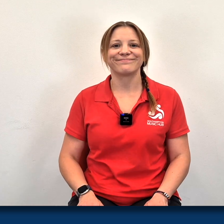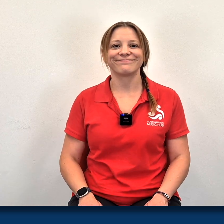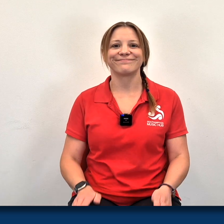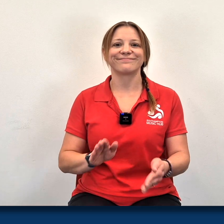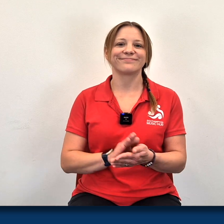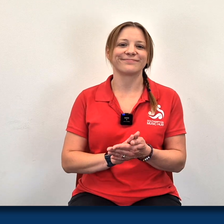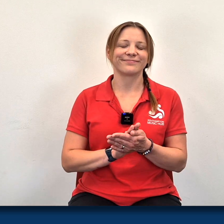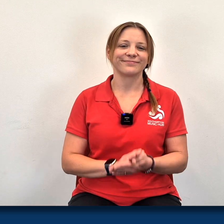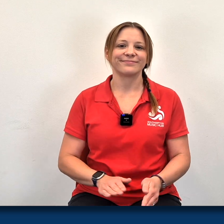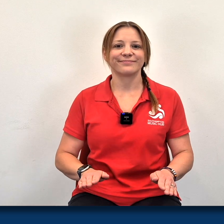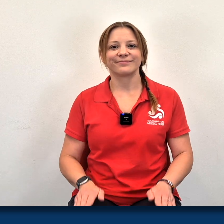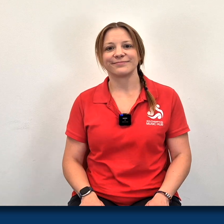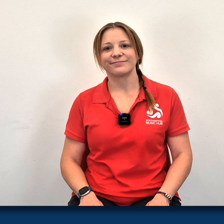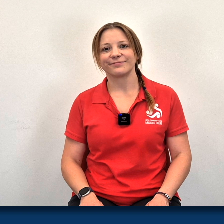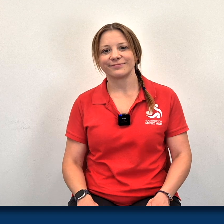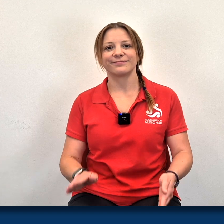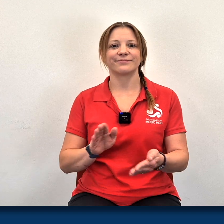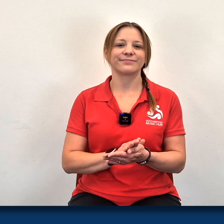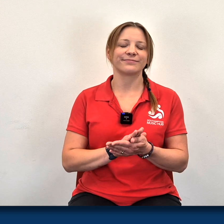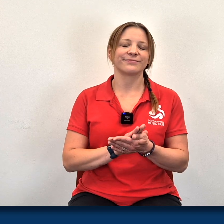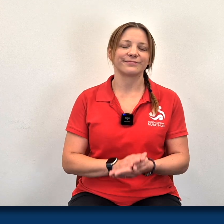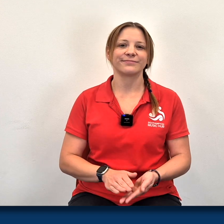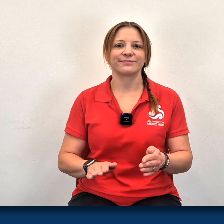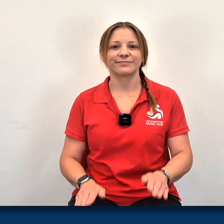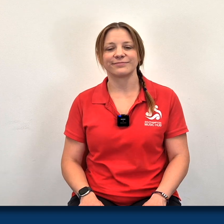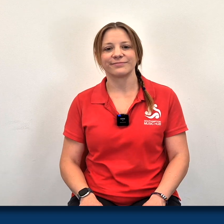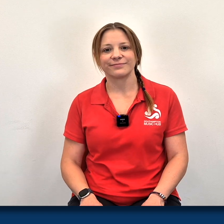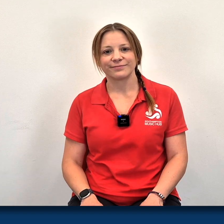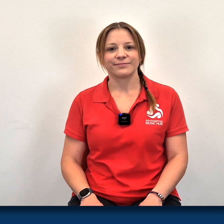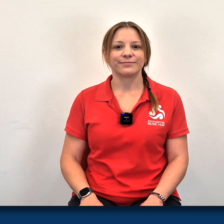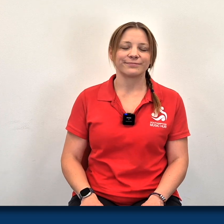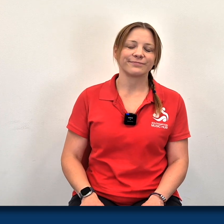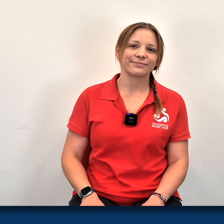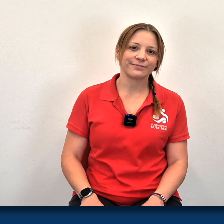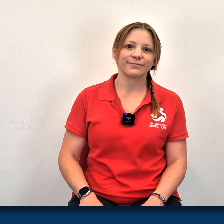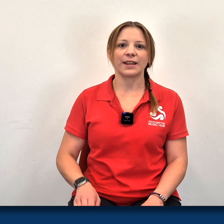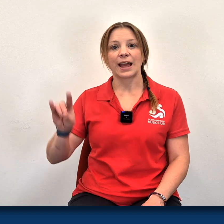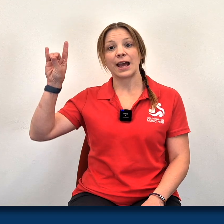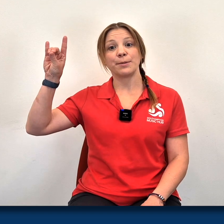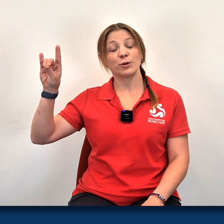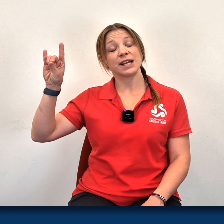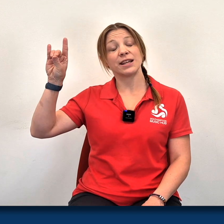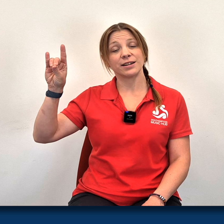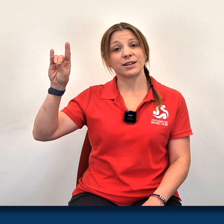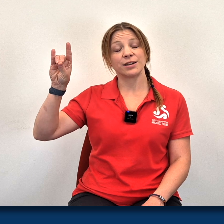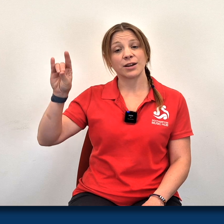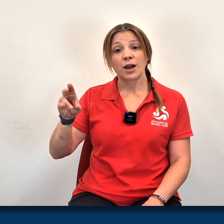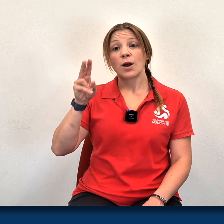to rise, and when it did, they couldn't believe their eyes. And all the animals said,